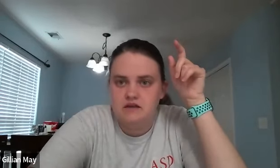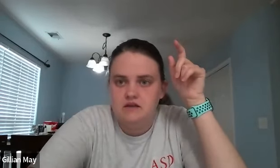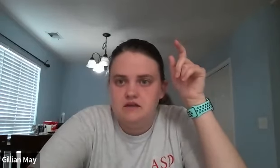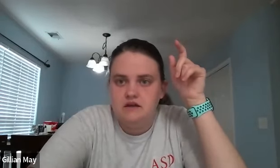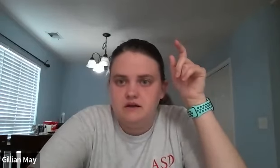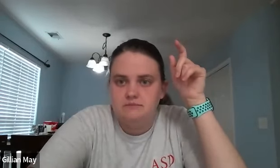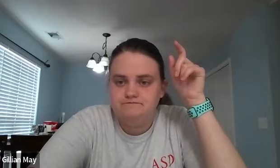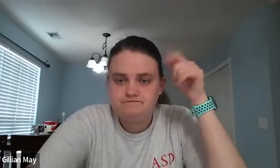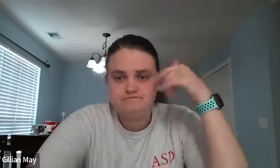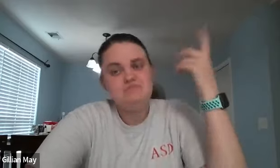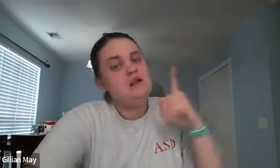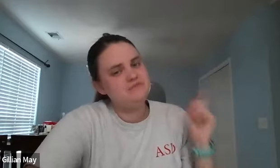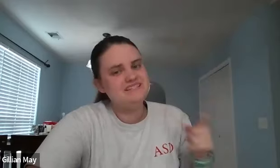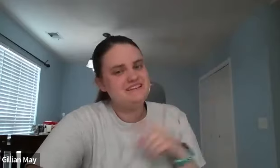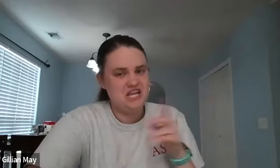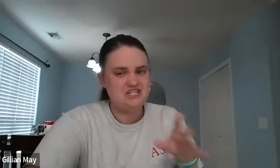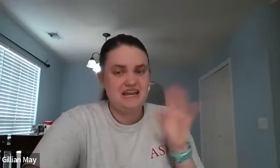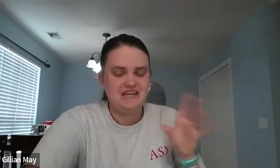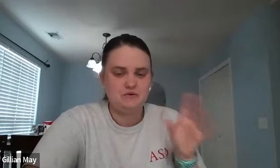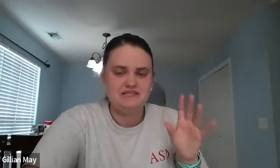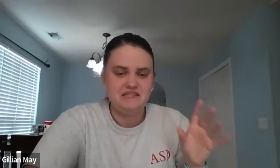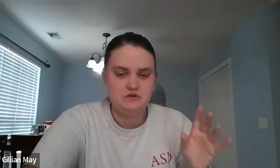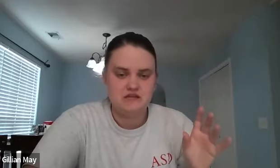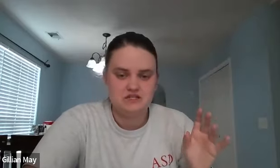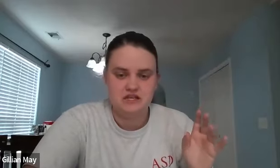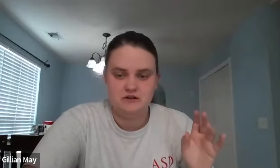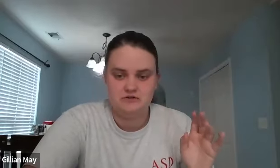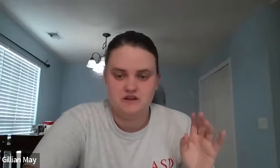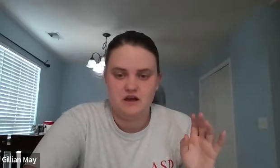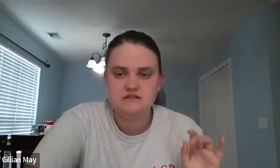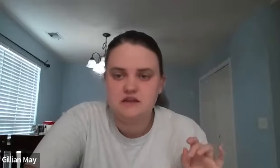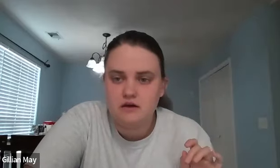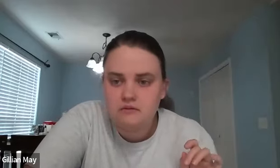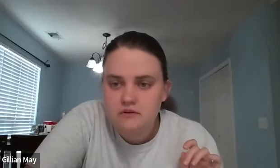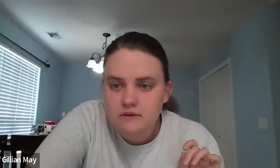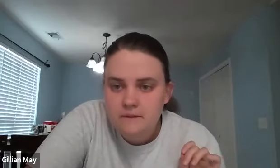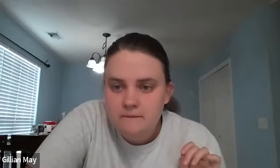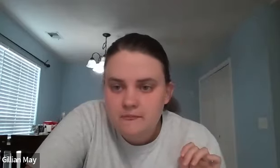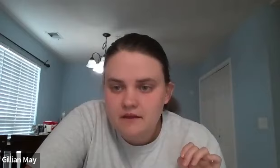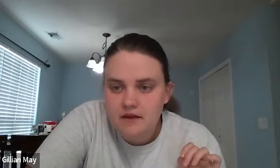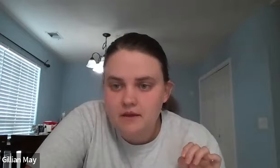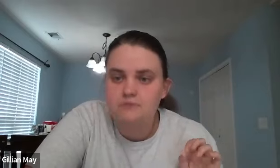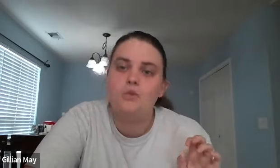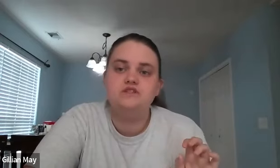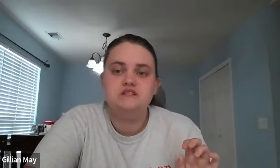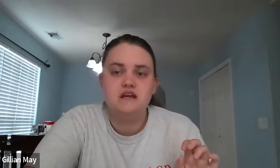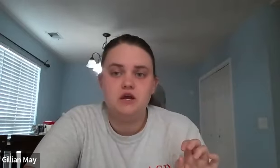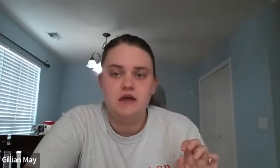Katie. But since I've changed it, I can't always see who's actually here and who's not. So we'll just kind of go